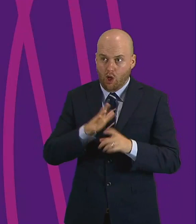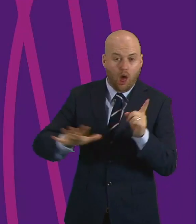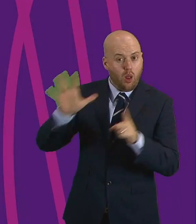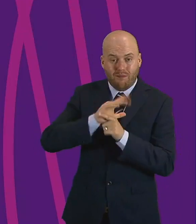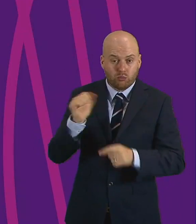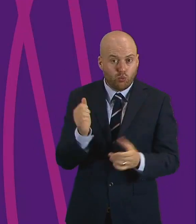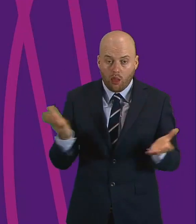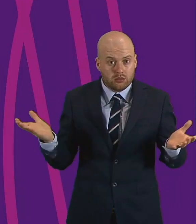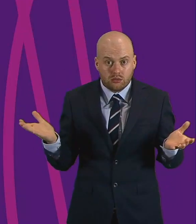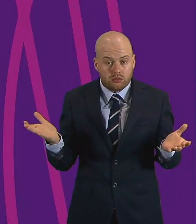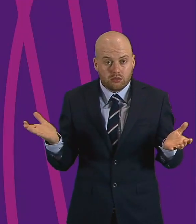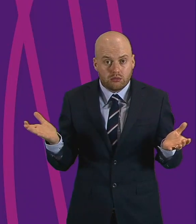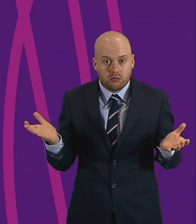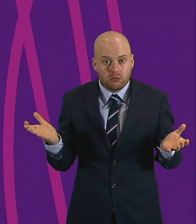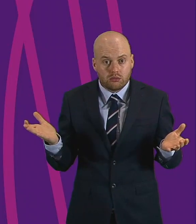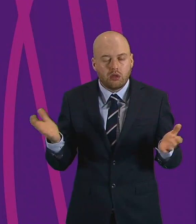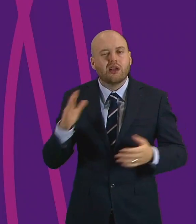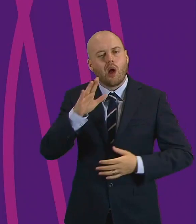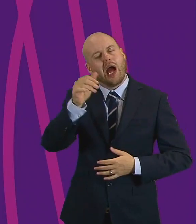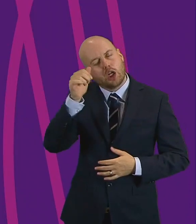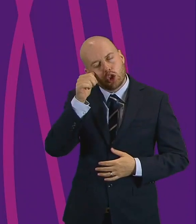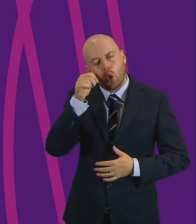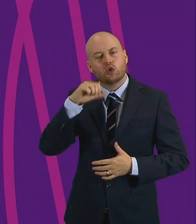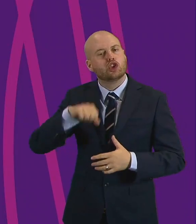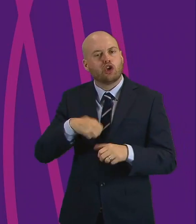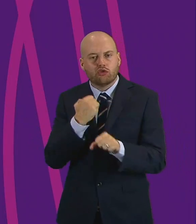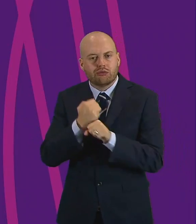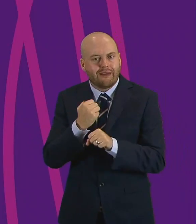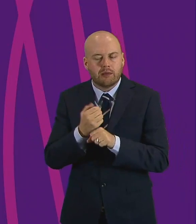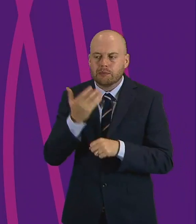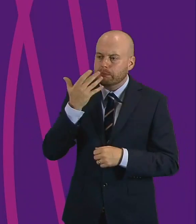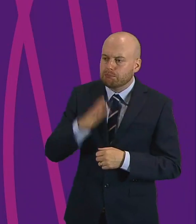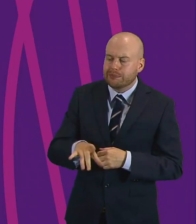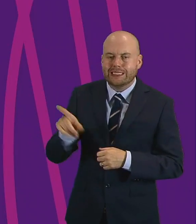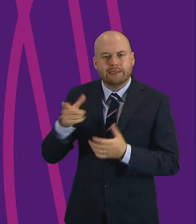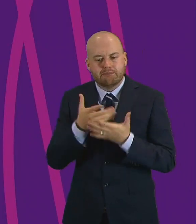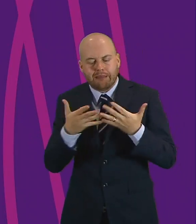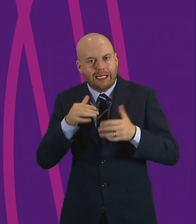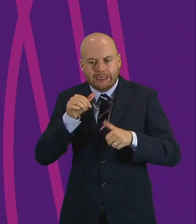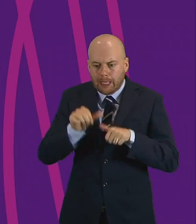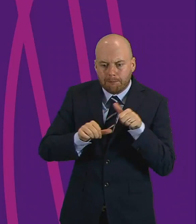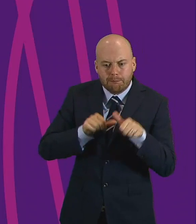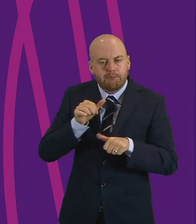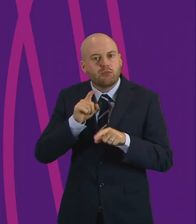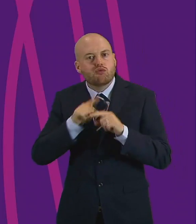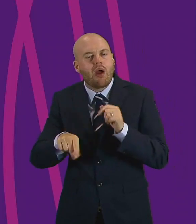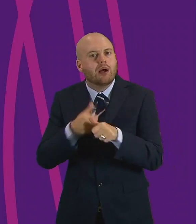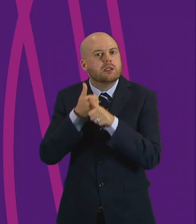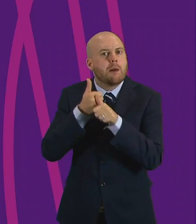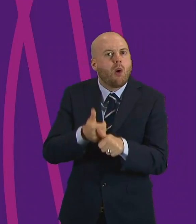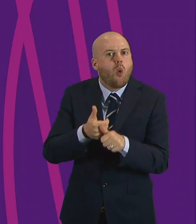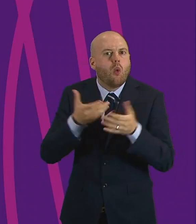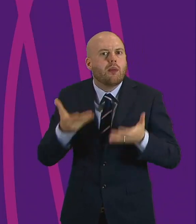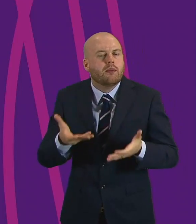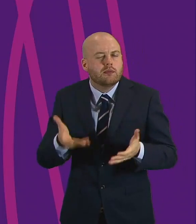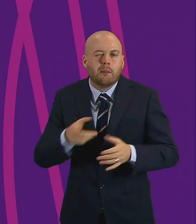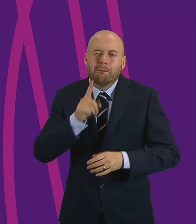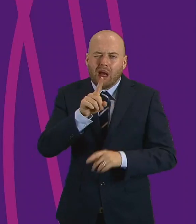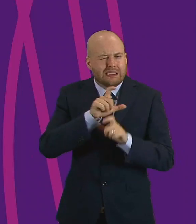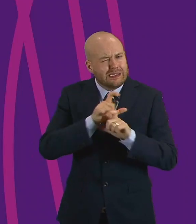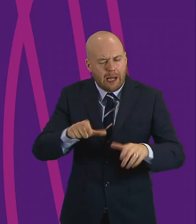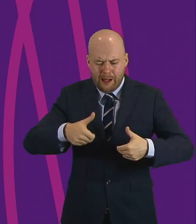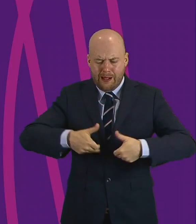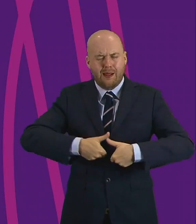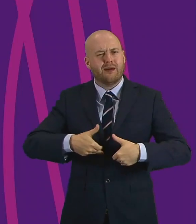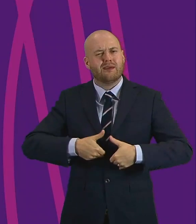taken many unprecedented steps in order to assist our constituents during this crisis. However, I cannot help but feel anger that this SNP government